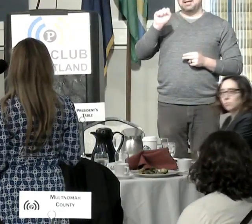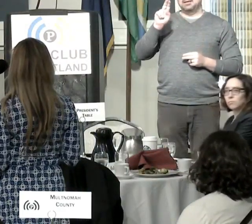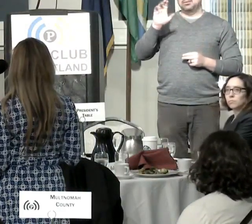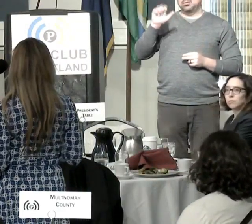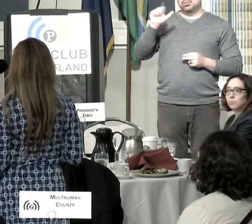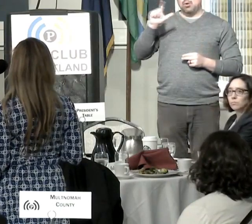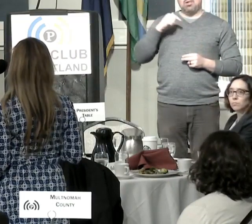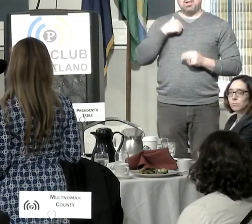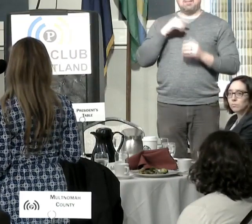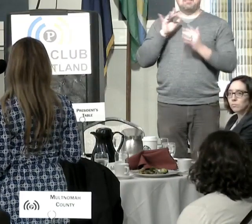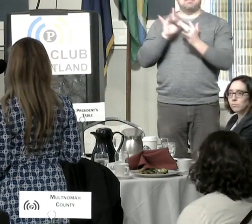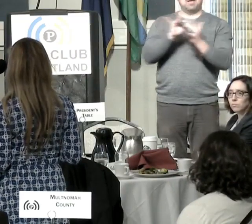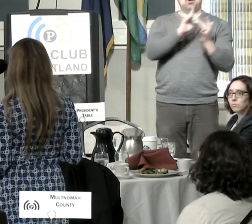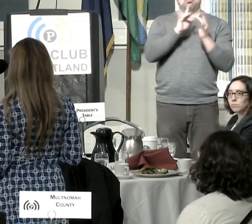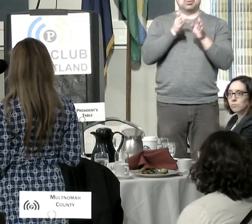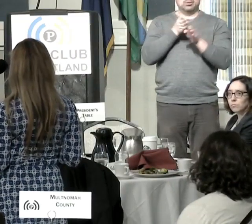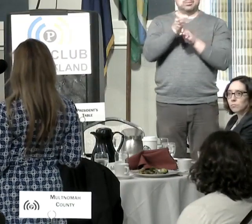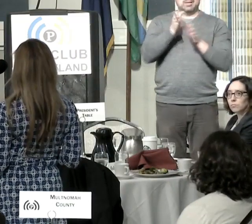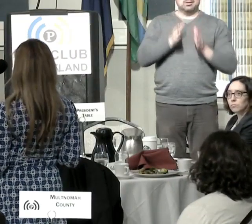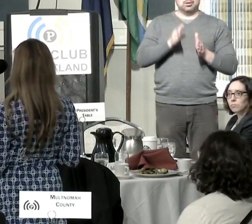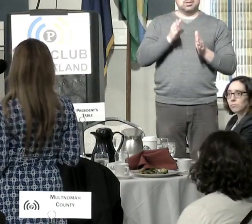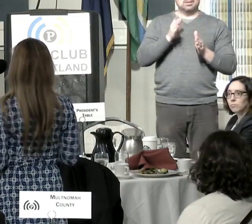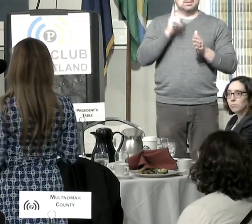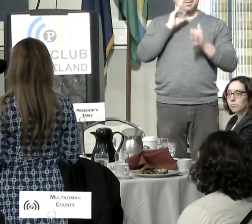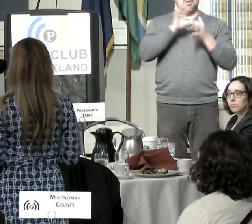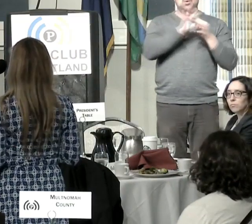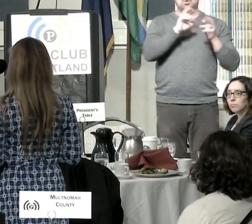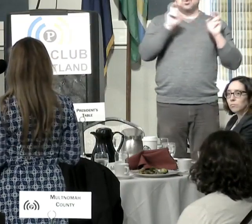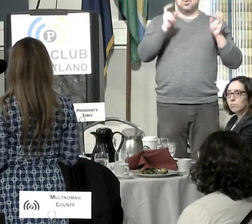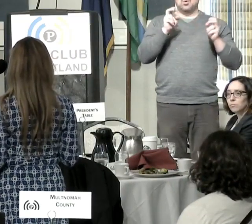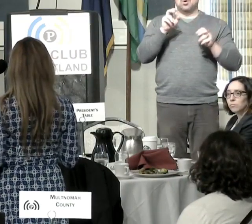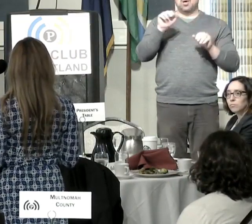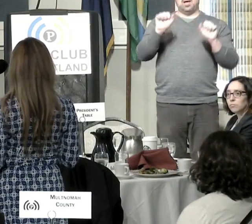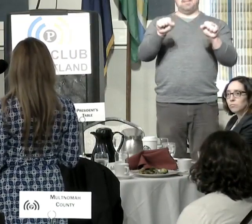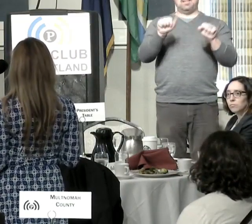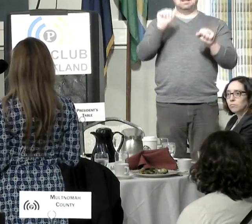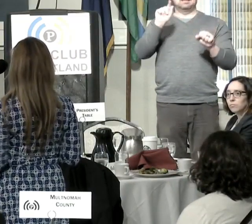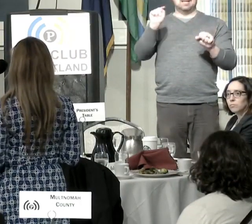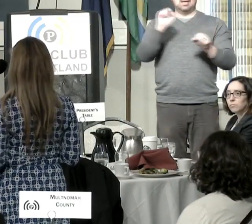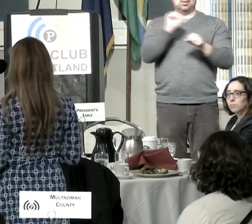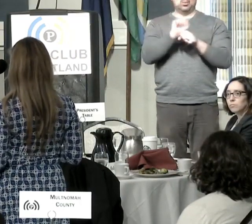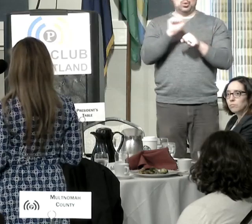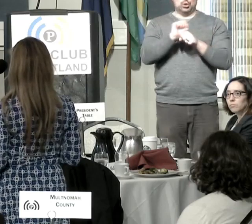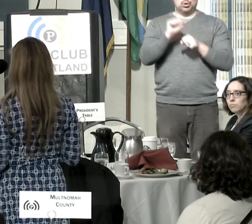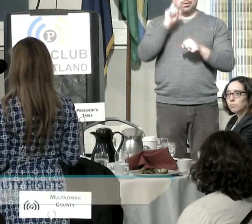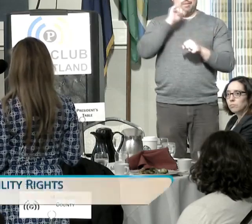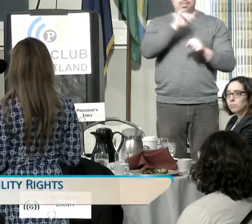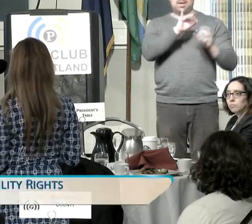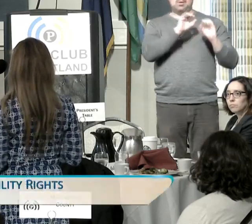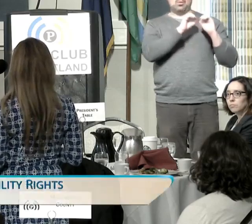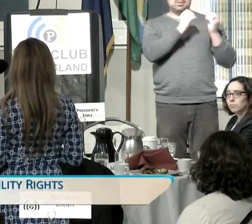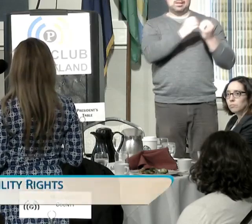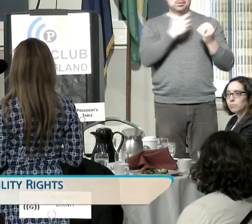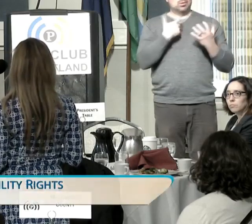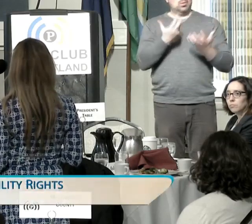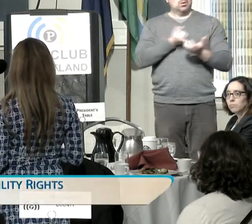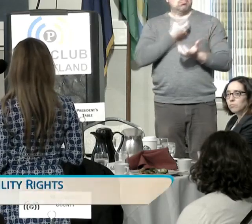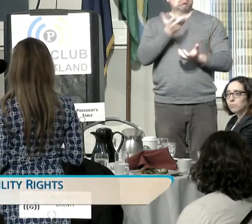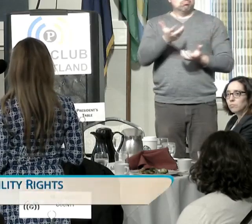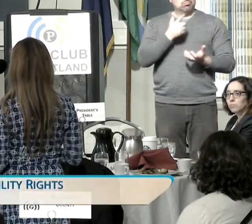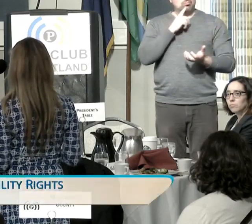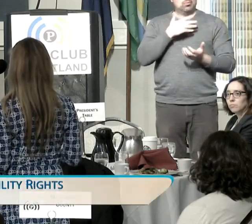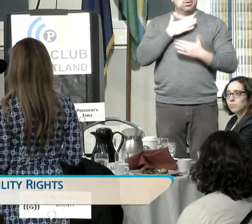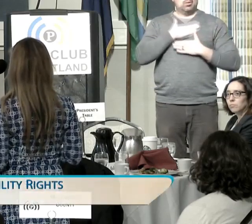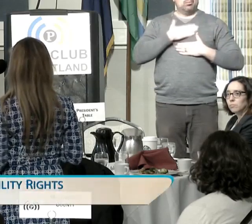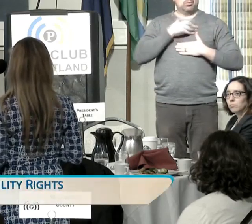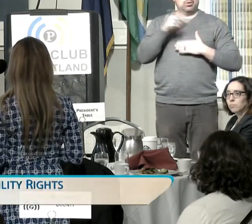I am an outreach specialist on behalf of Abilities at Work. And on behalf of the organization, we really do appreciate the advocacy